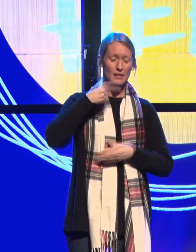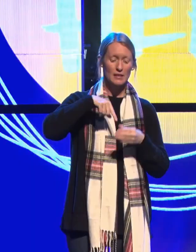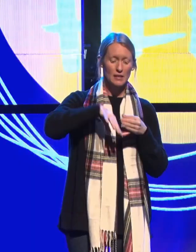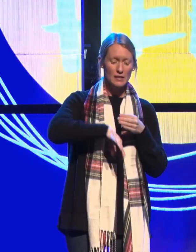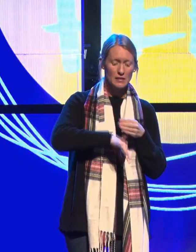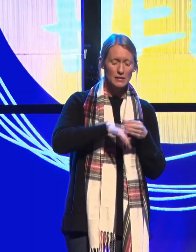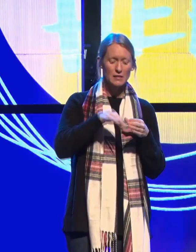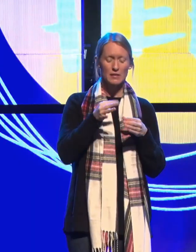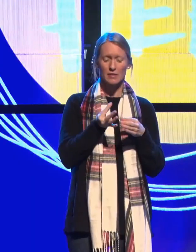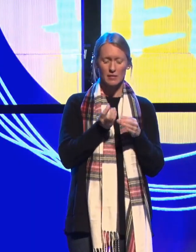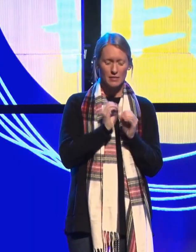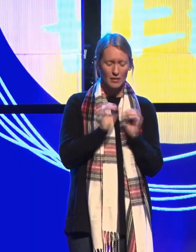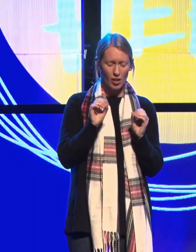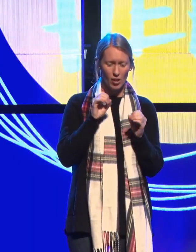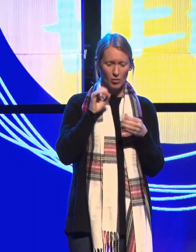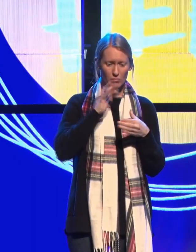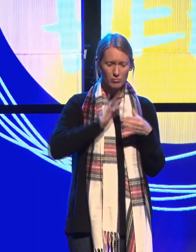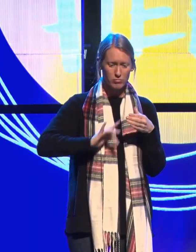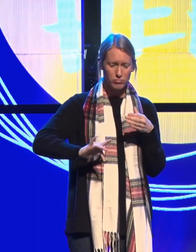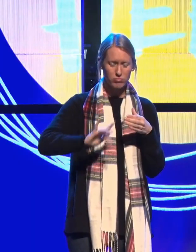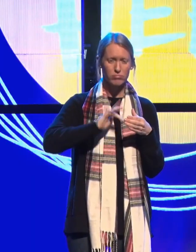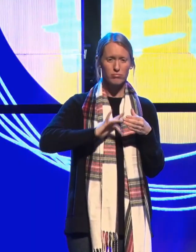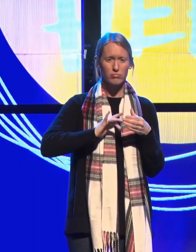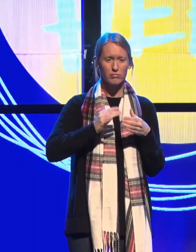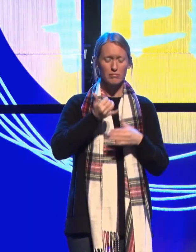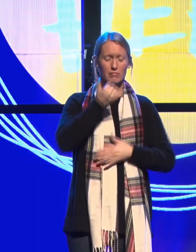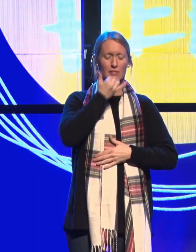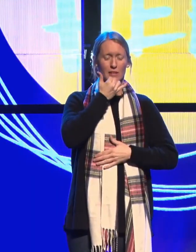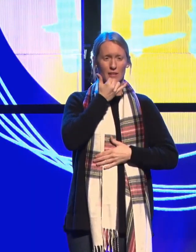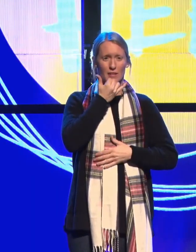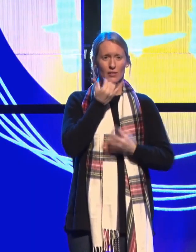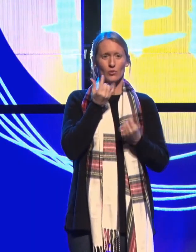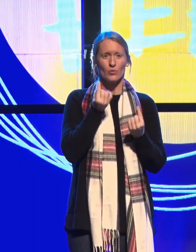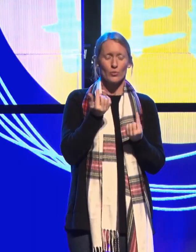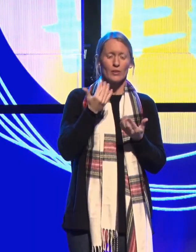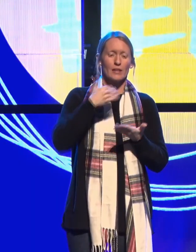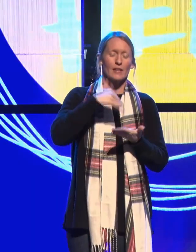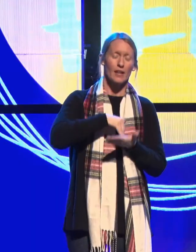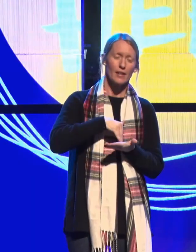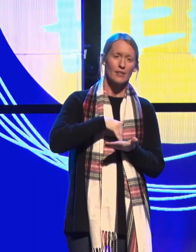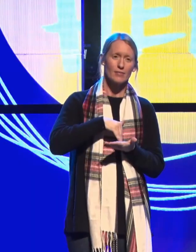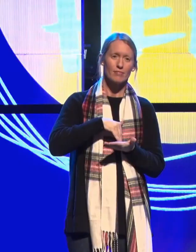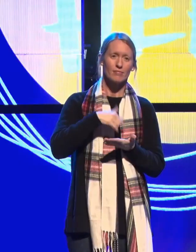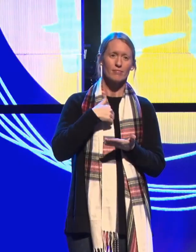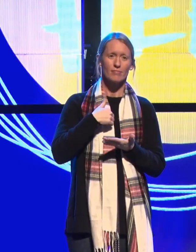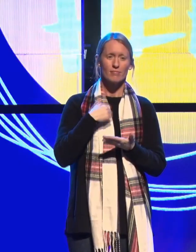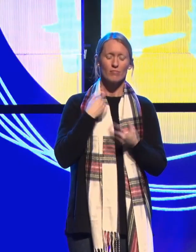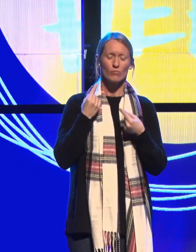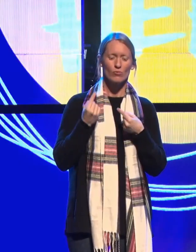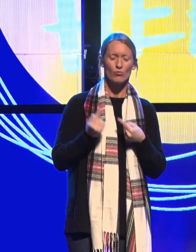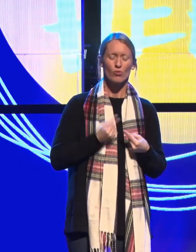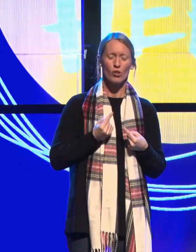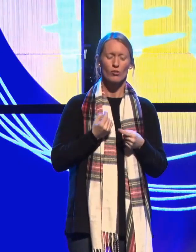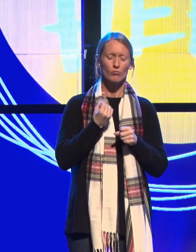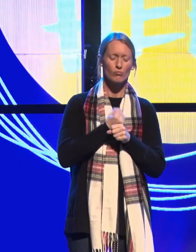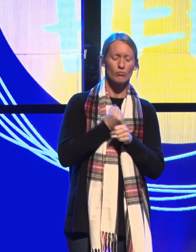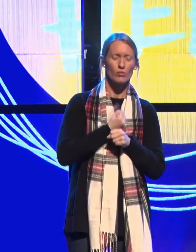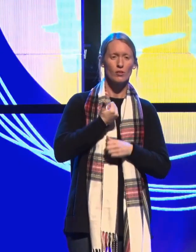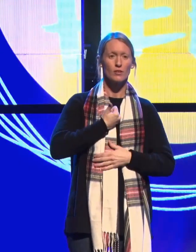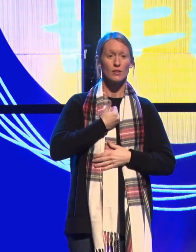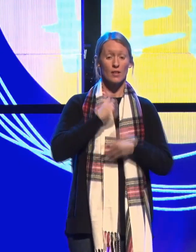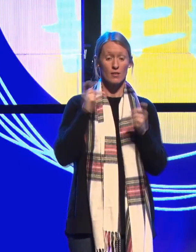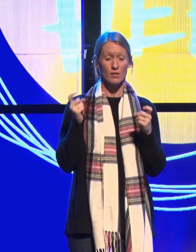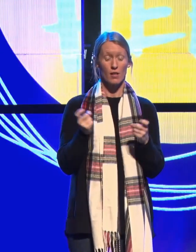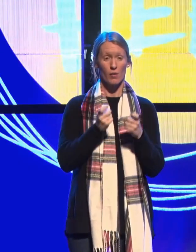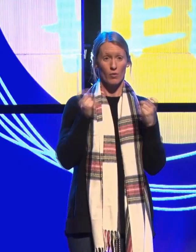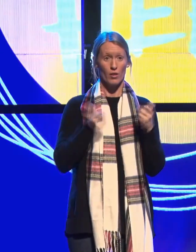like, oh no, I did it again. We beat ourselves up over it. So we can celebrate and we can grow our